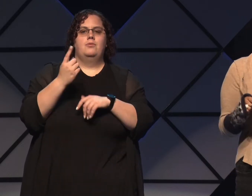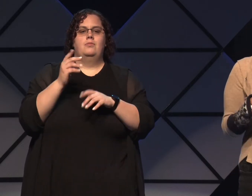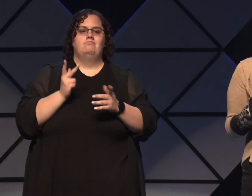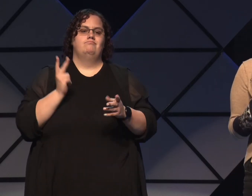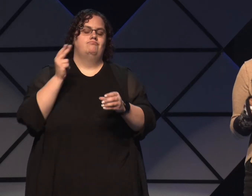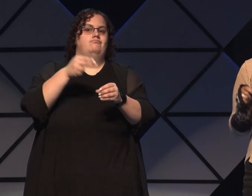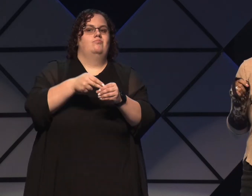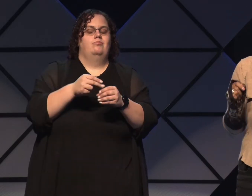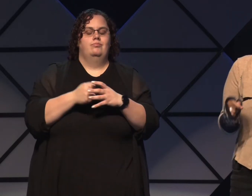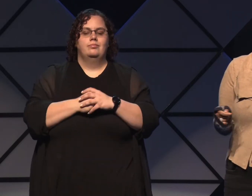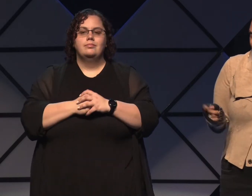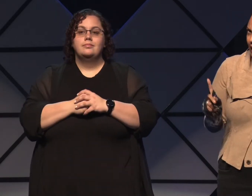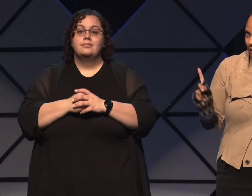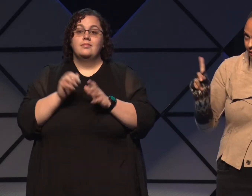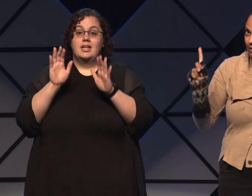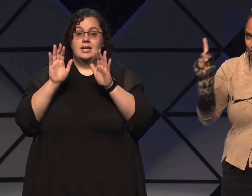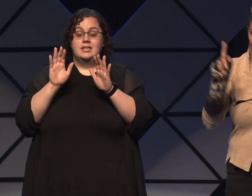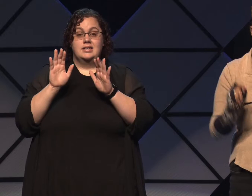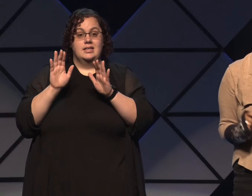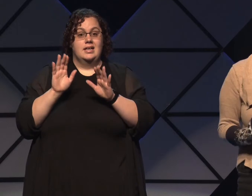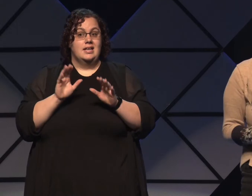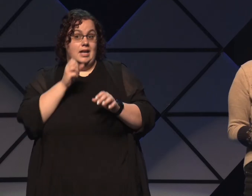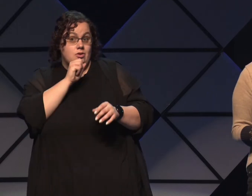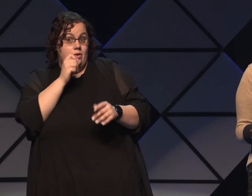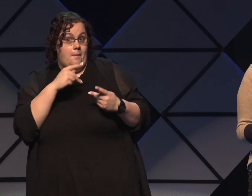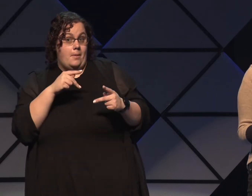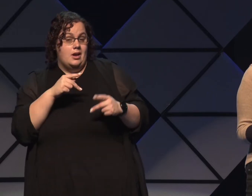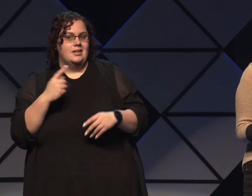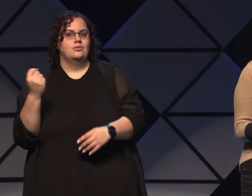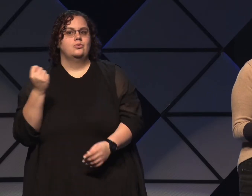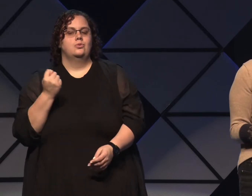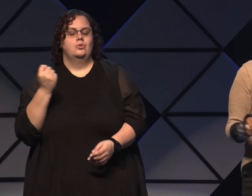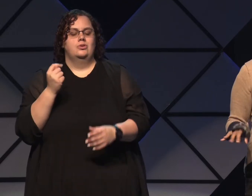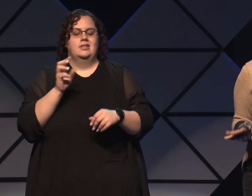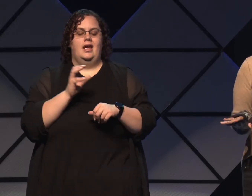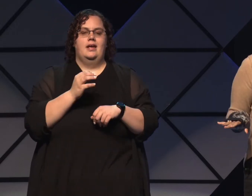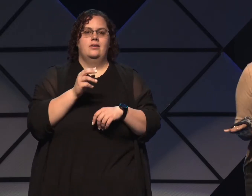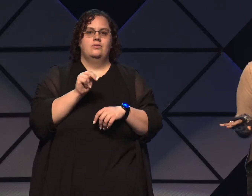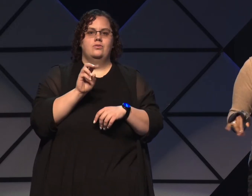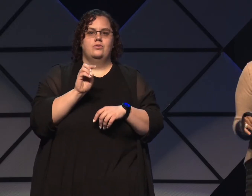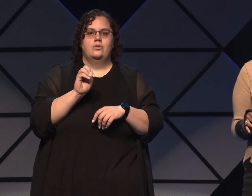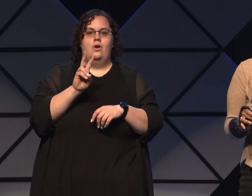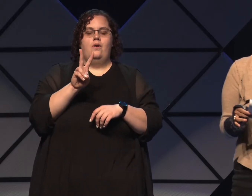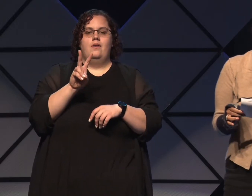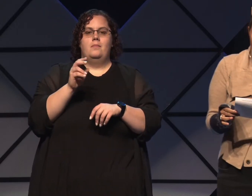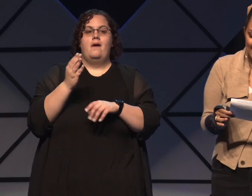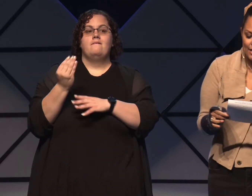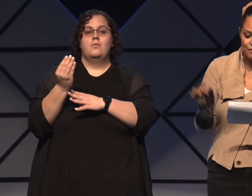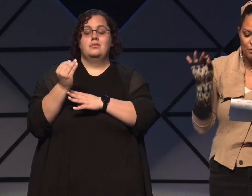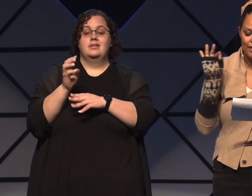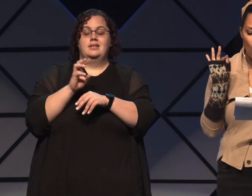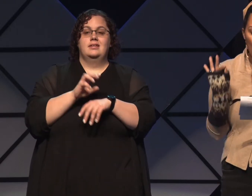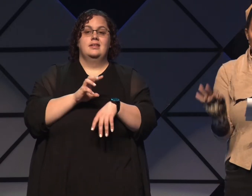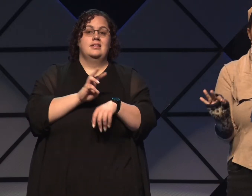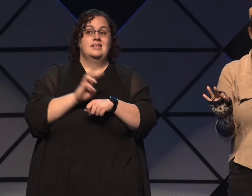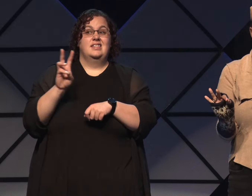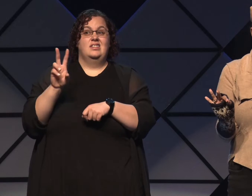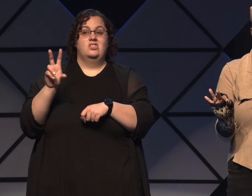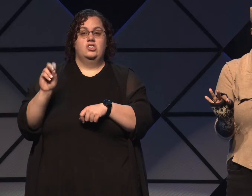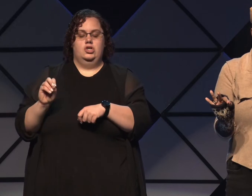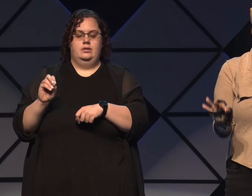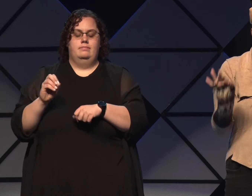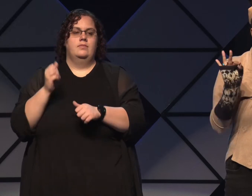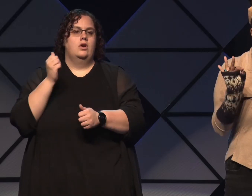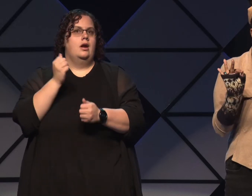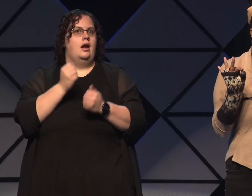the Sunday party is Tuesday, November 14th at 6:30. We like to keep you guys on your toes here. And it is for the whole